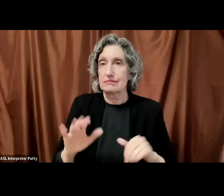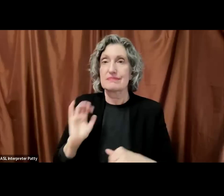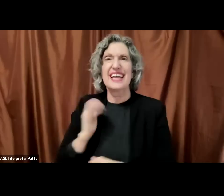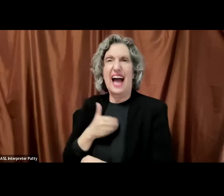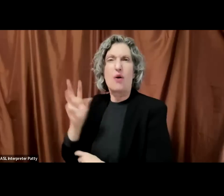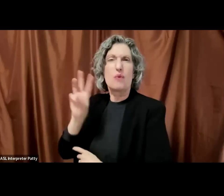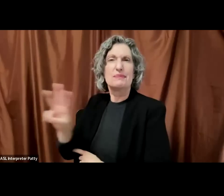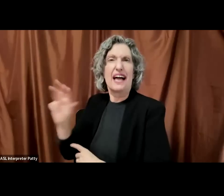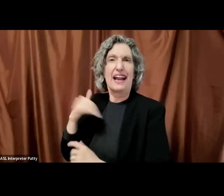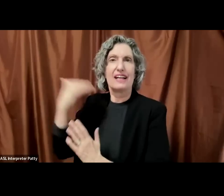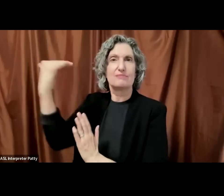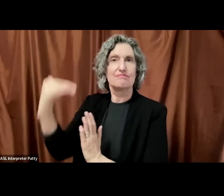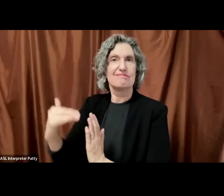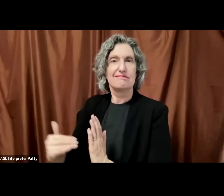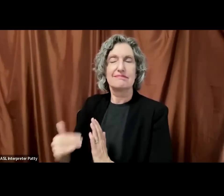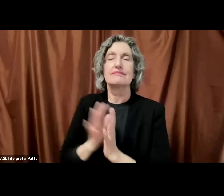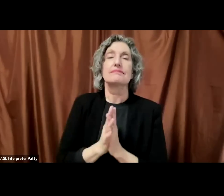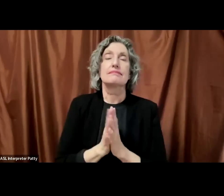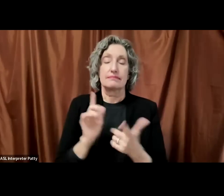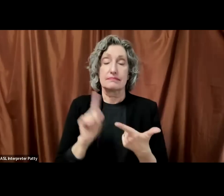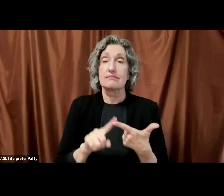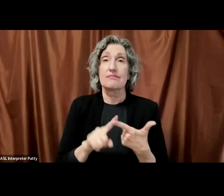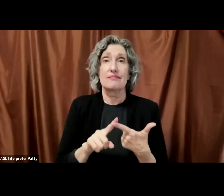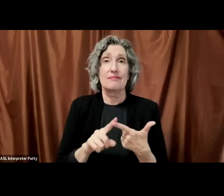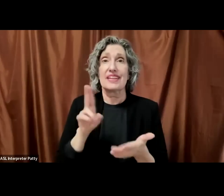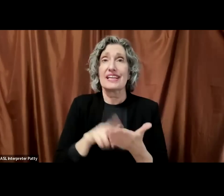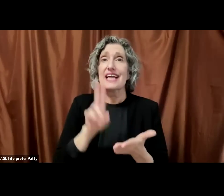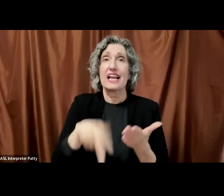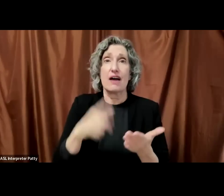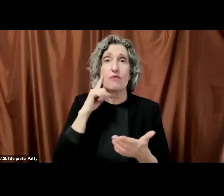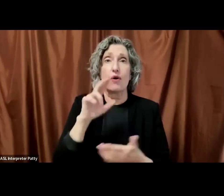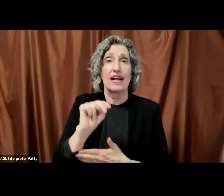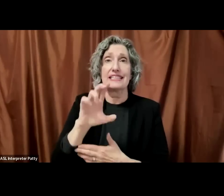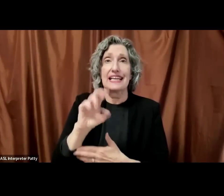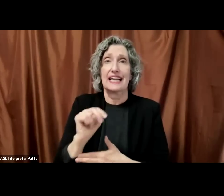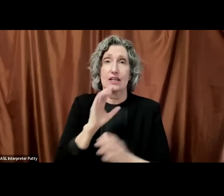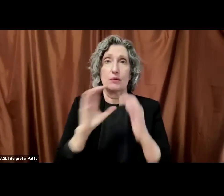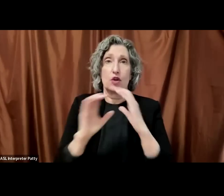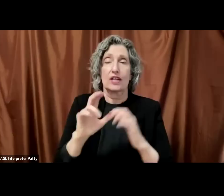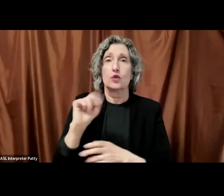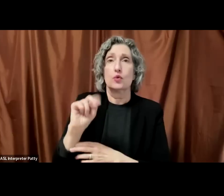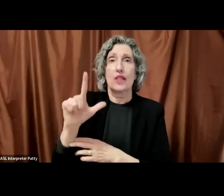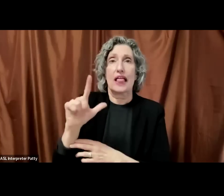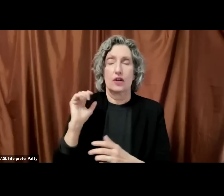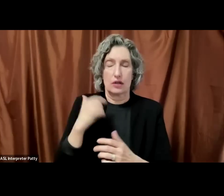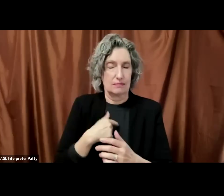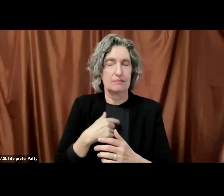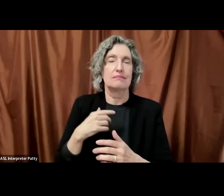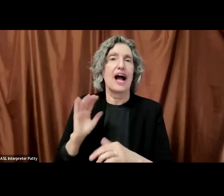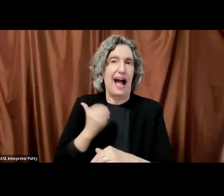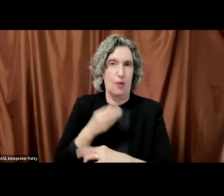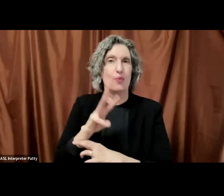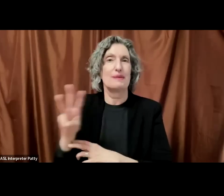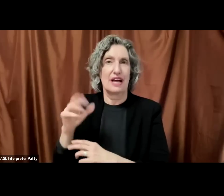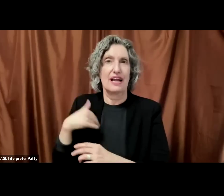on how to do so or reach out to us. Sign up for NCN Communications. You can find the link for that on our